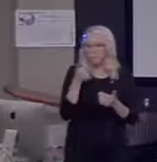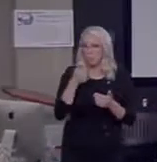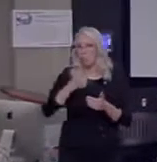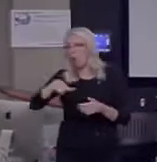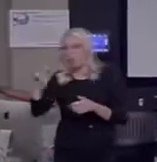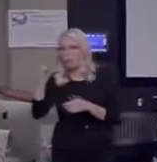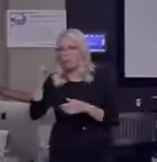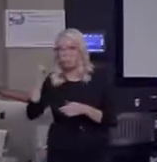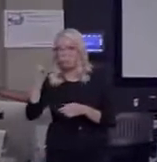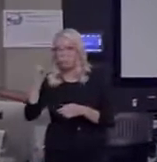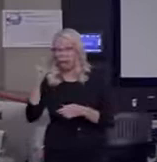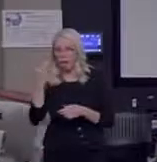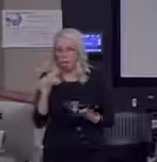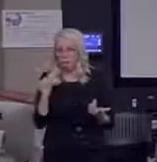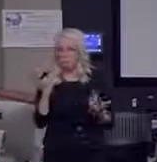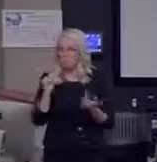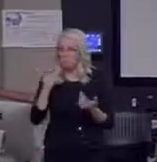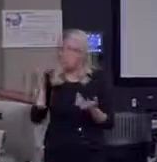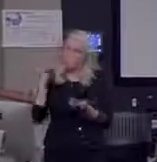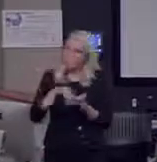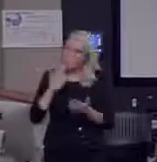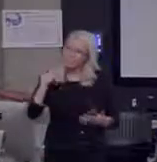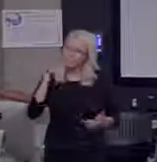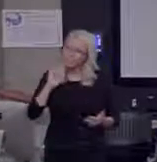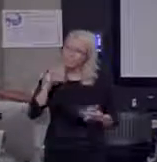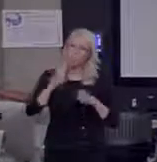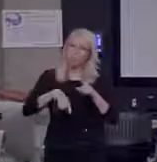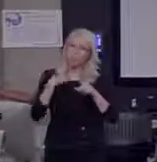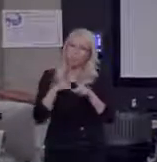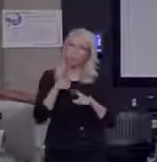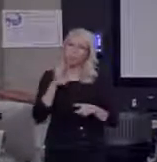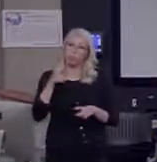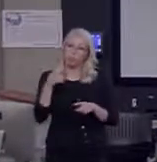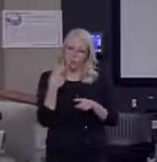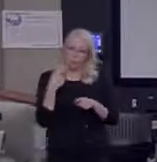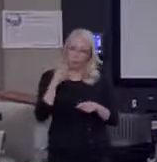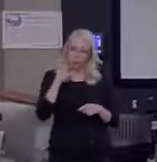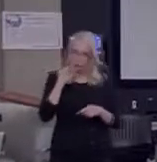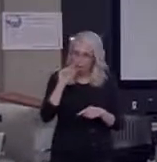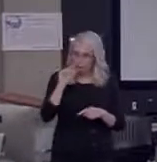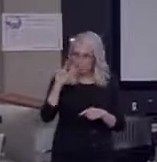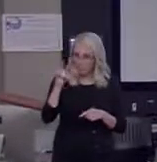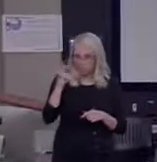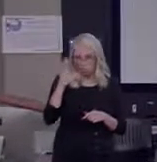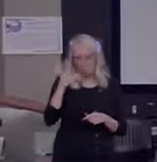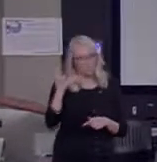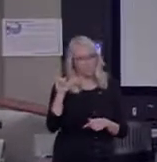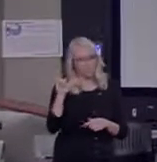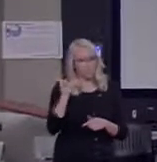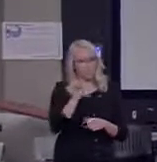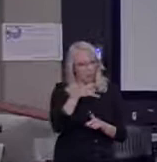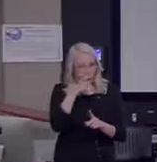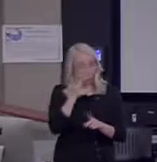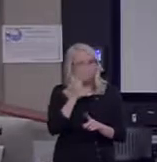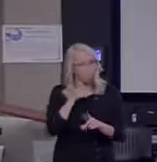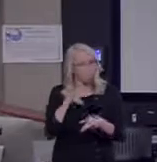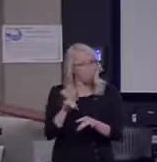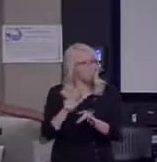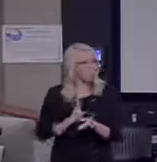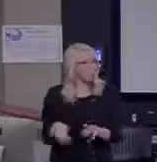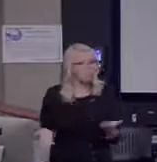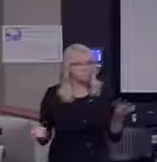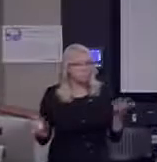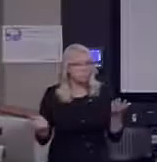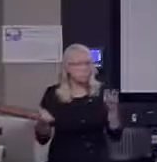paradigms. So again, it appears that when you have contingency, then the kids learn just